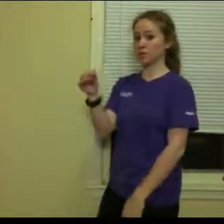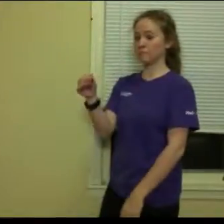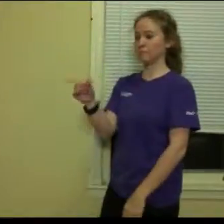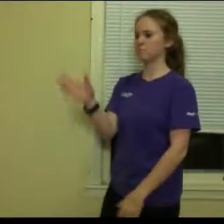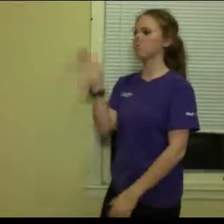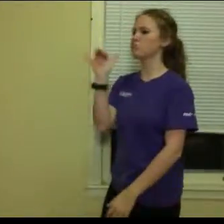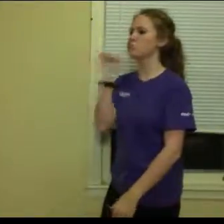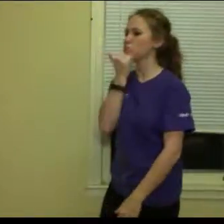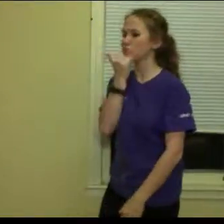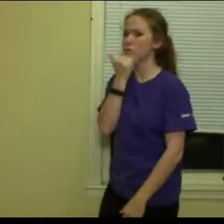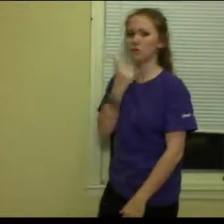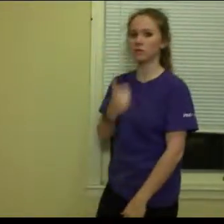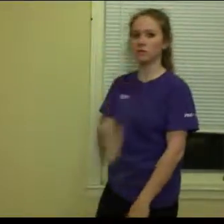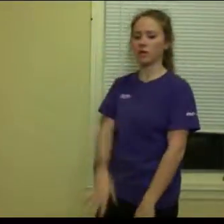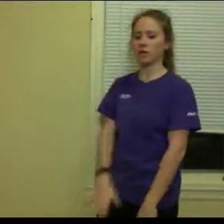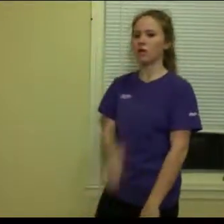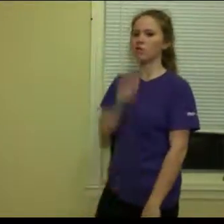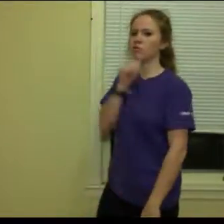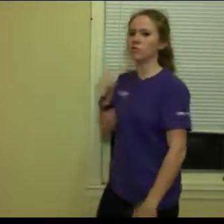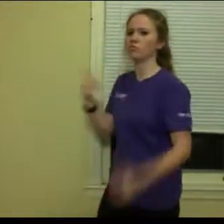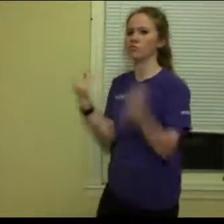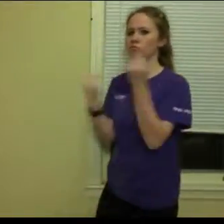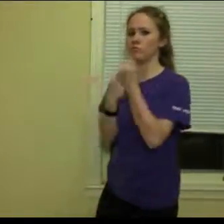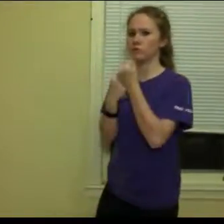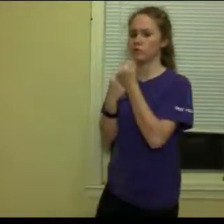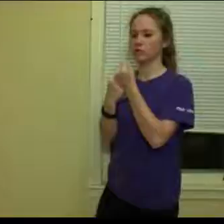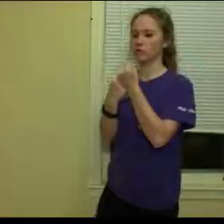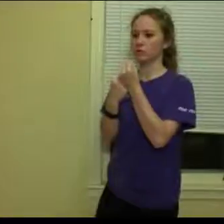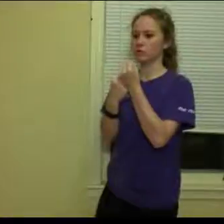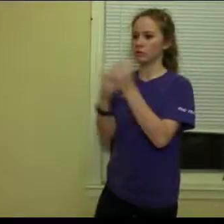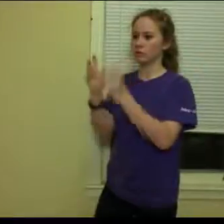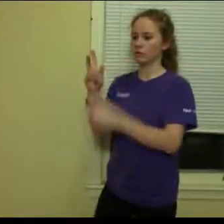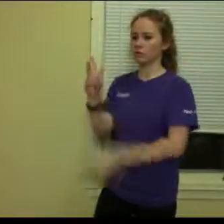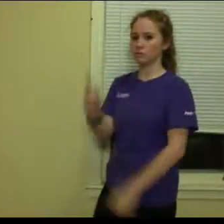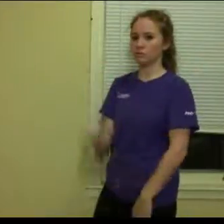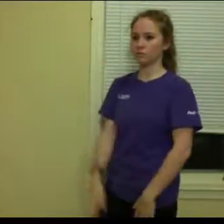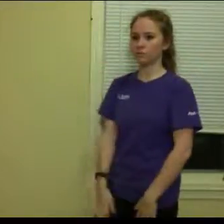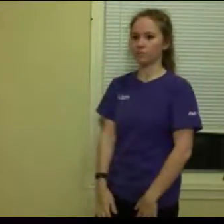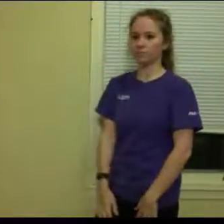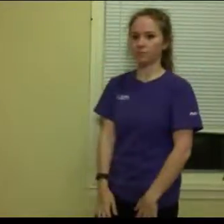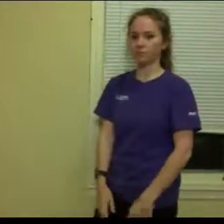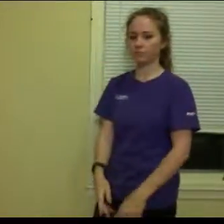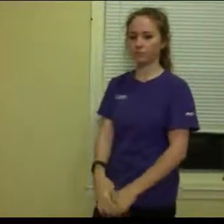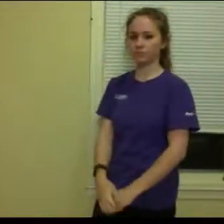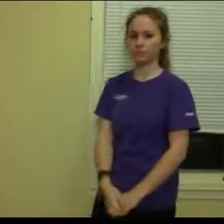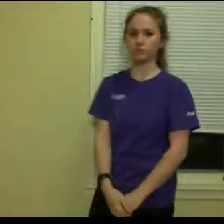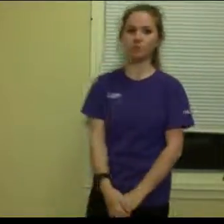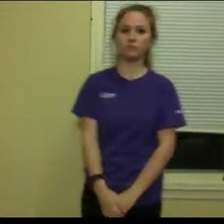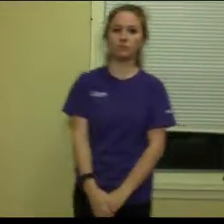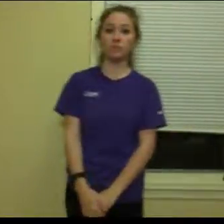example. Another man going, you're wrong to support.